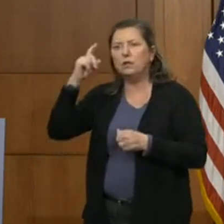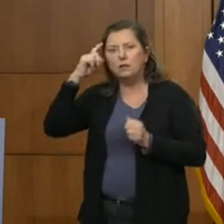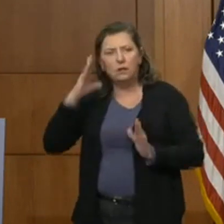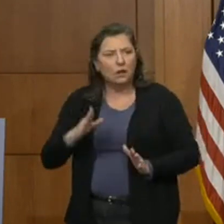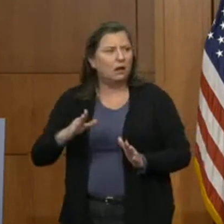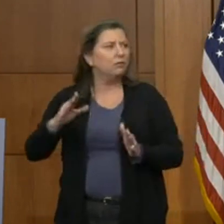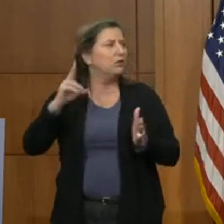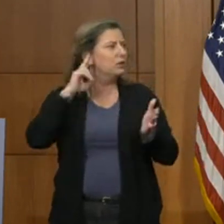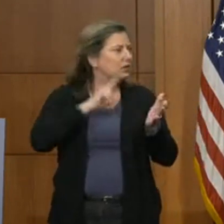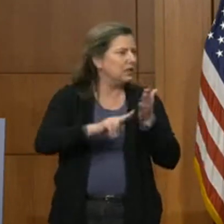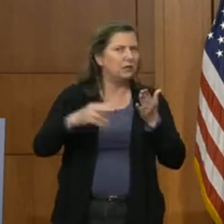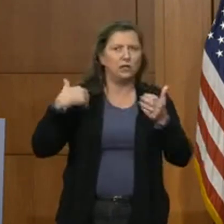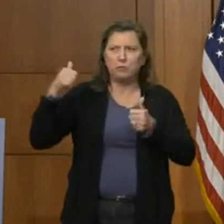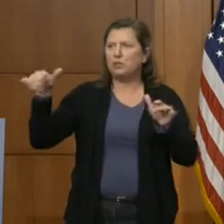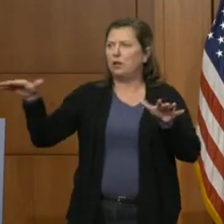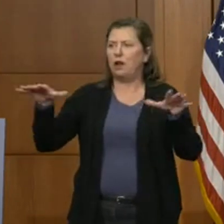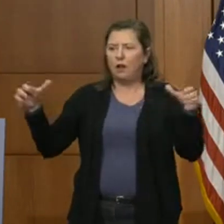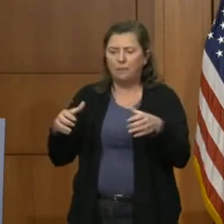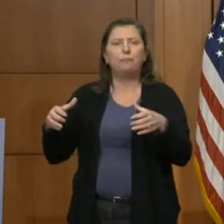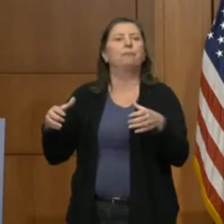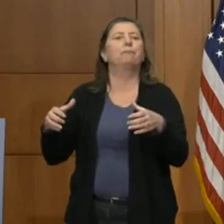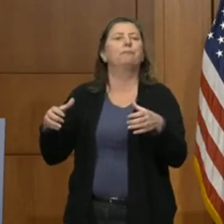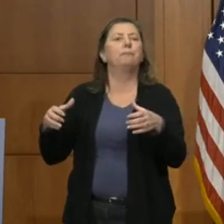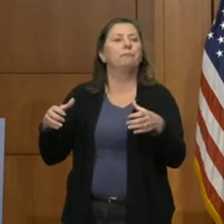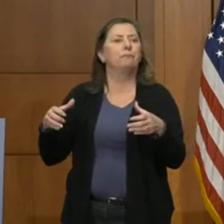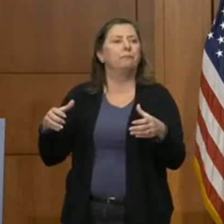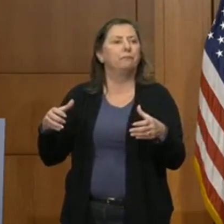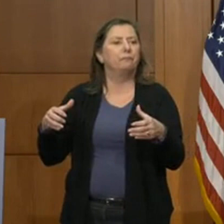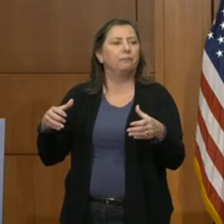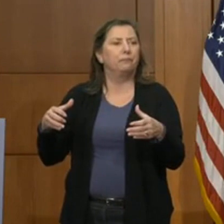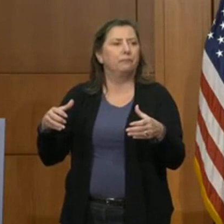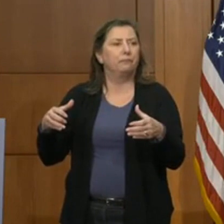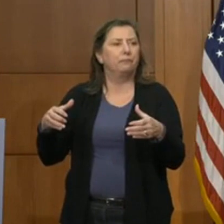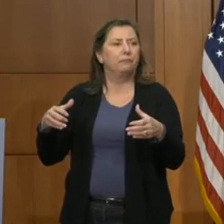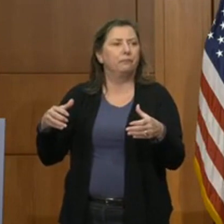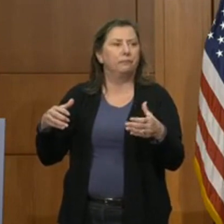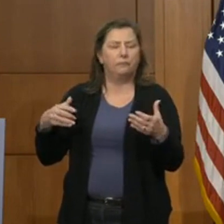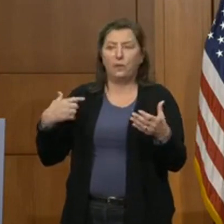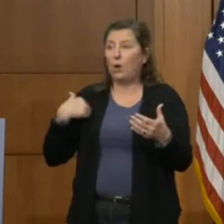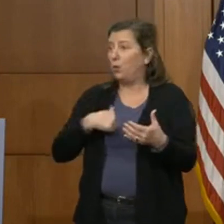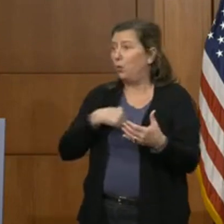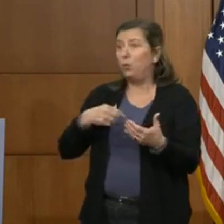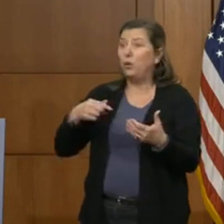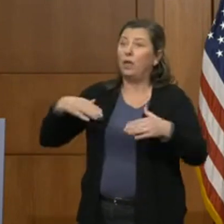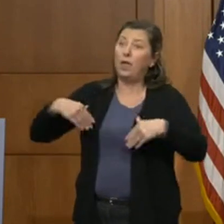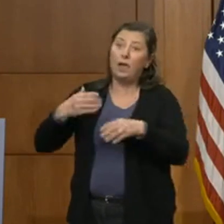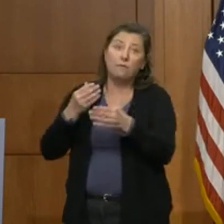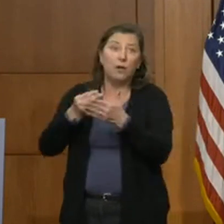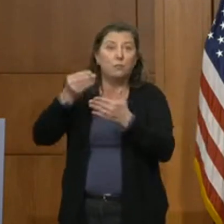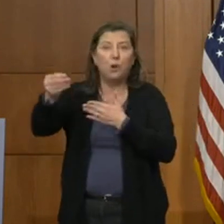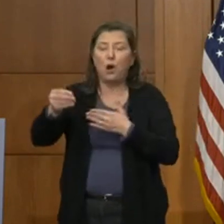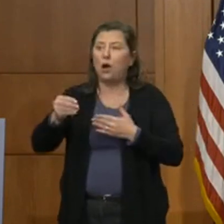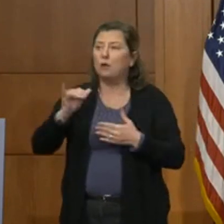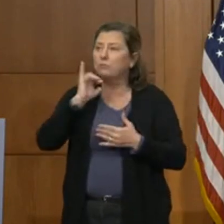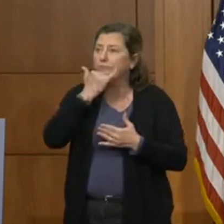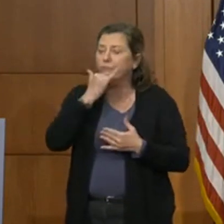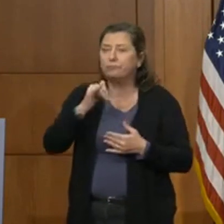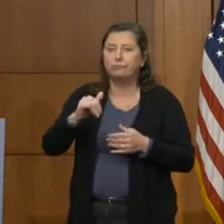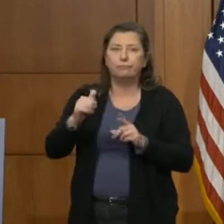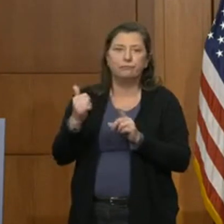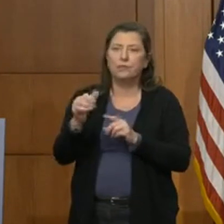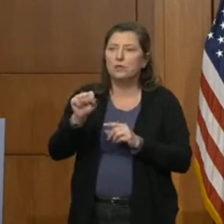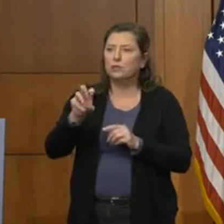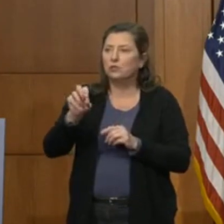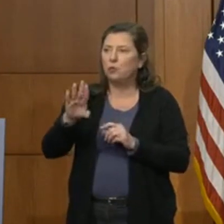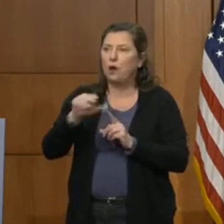and the commissioner, we have not been a state that has bought fraudulent swabs that don't work with the reagents. We haven't. So they've been